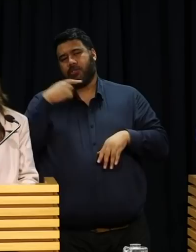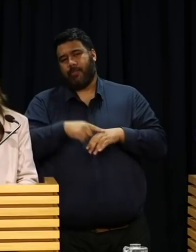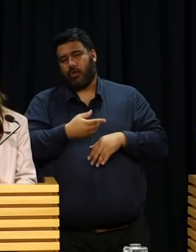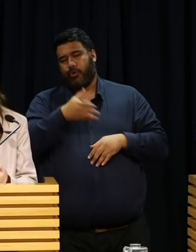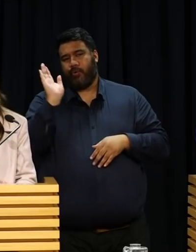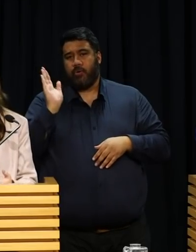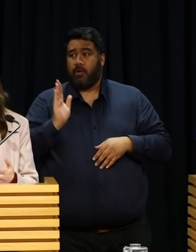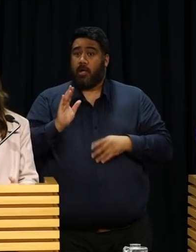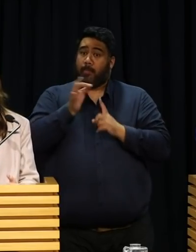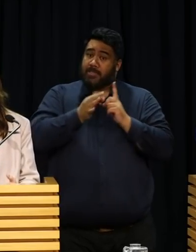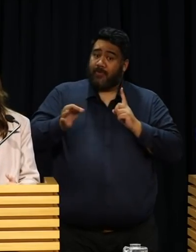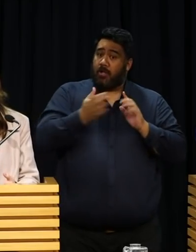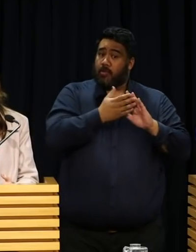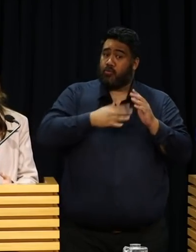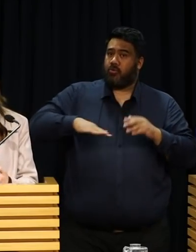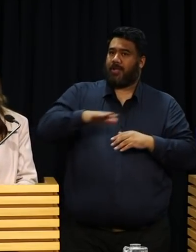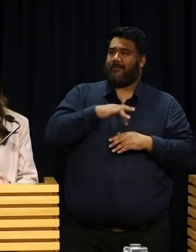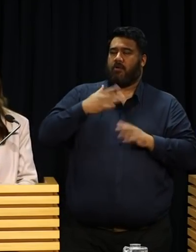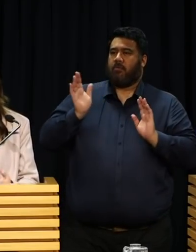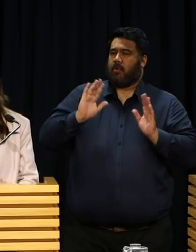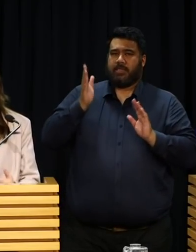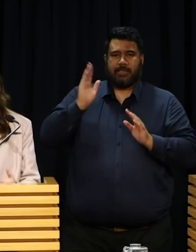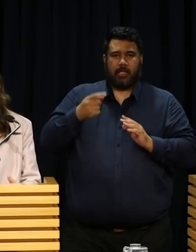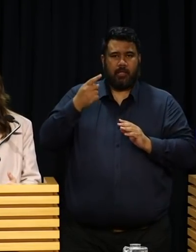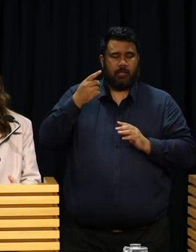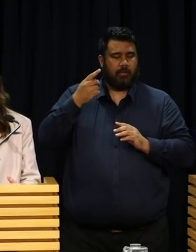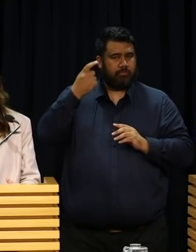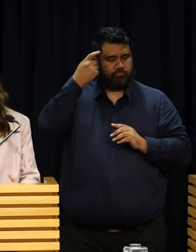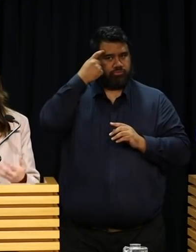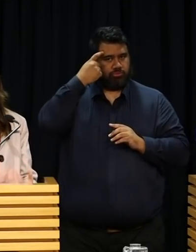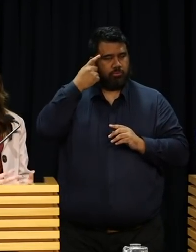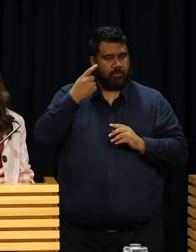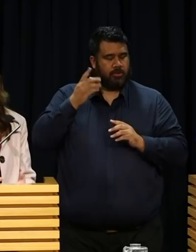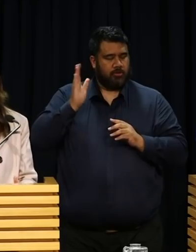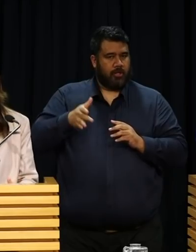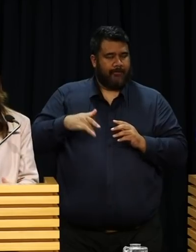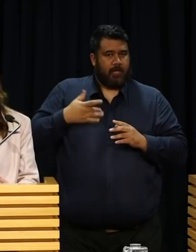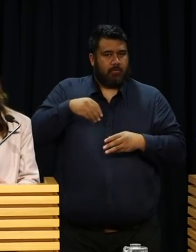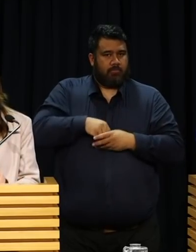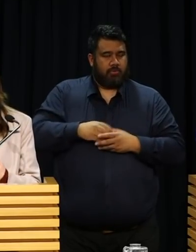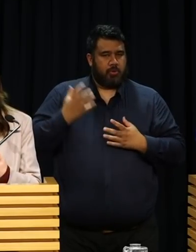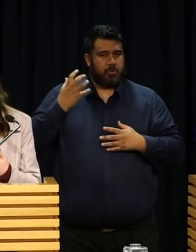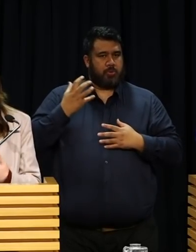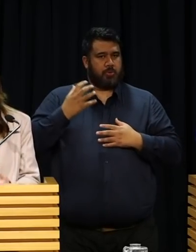Pacific communities about this policy, it has had a lasting impact. And as Minister Searle has said,